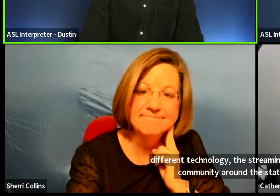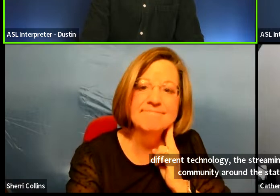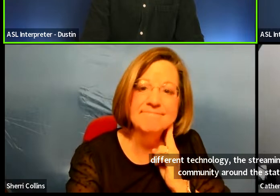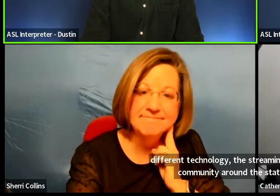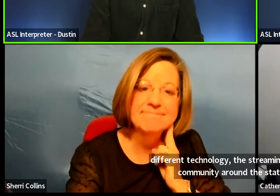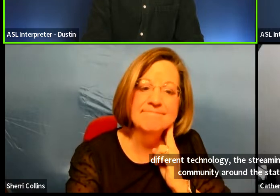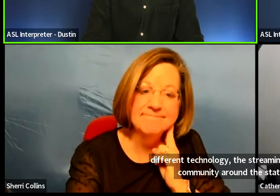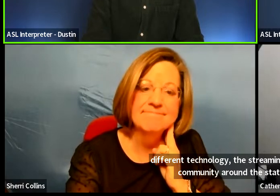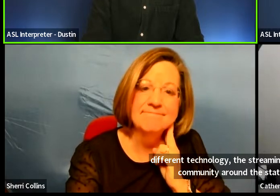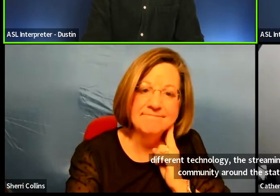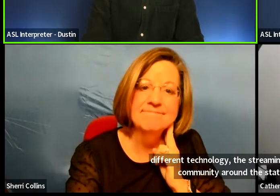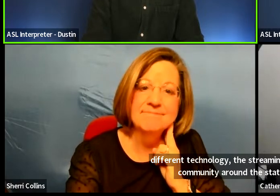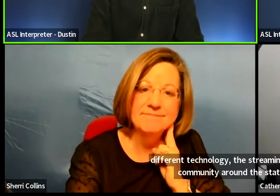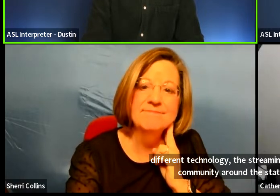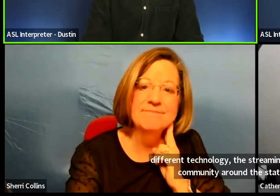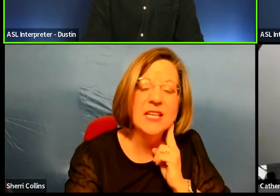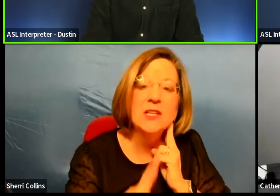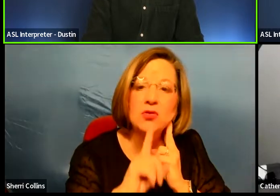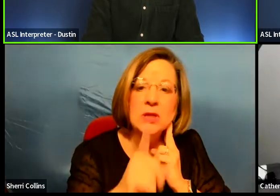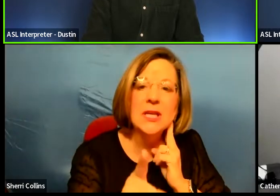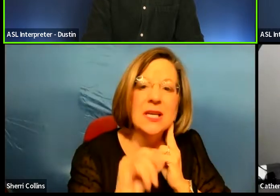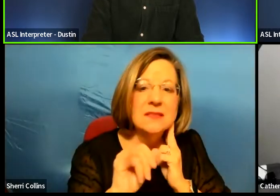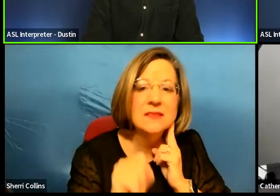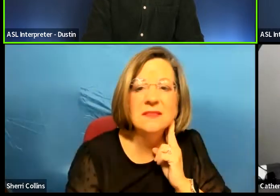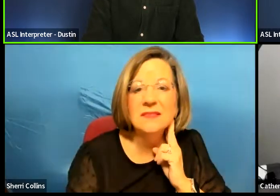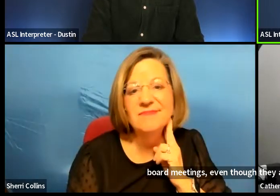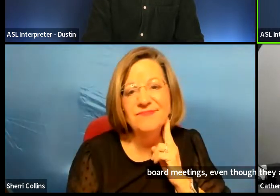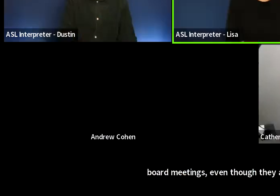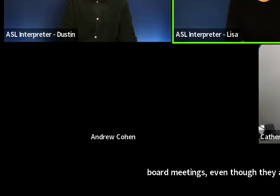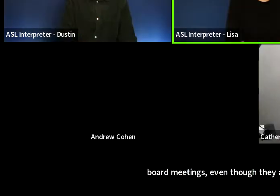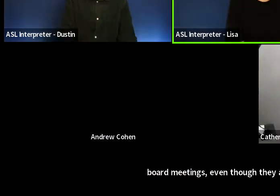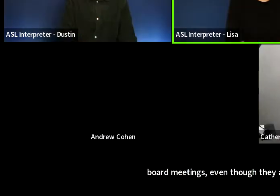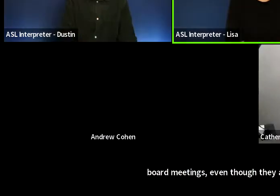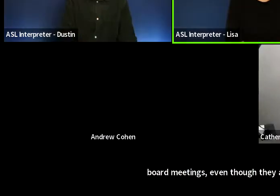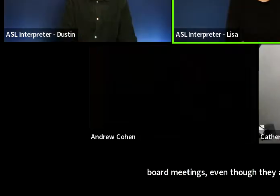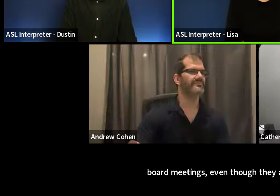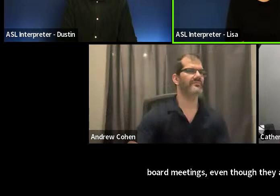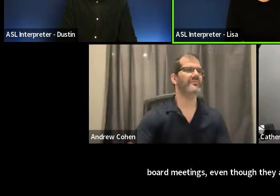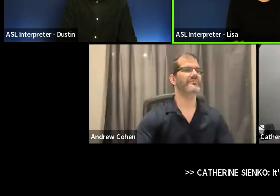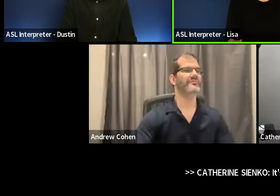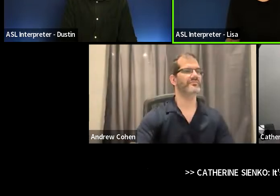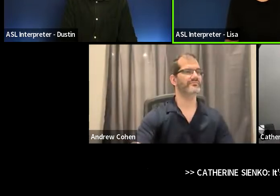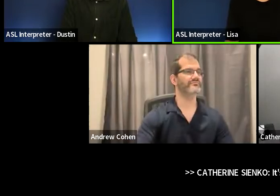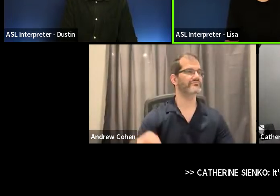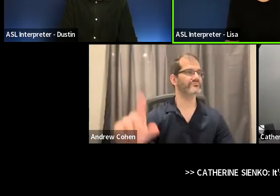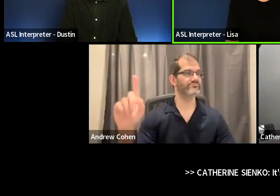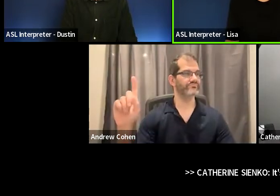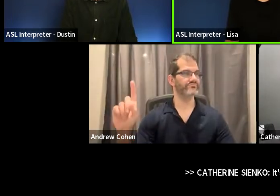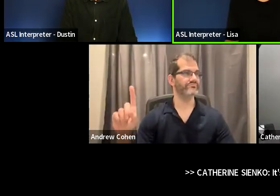It's a challenge. Yes, it really is.